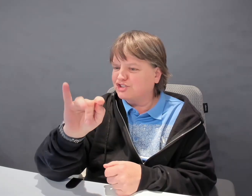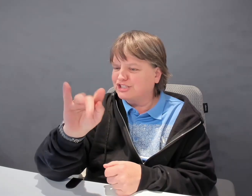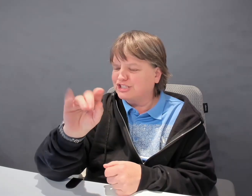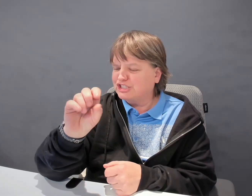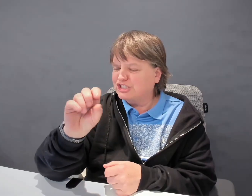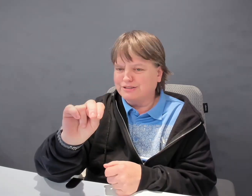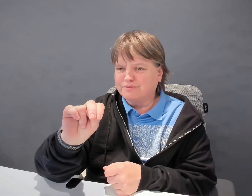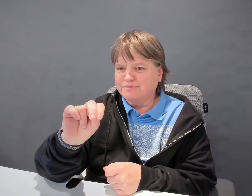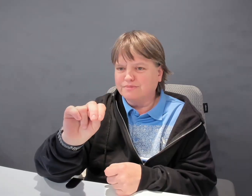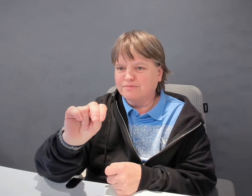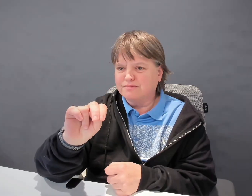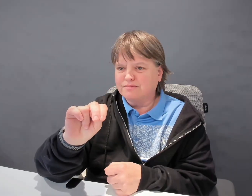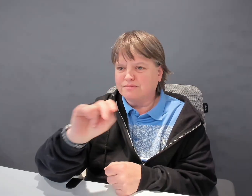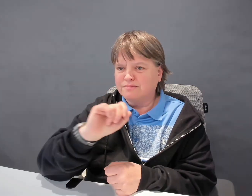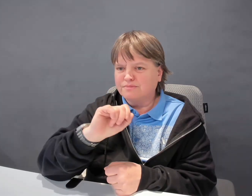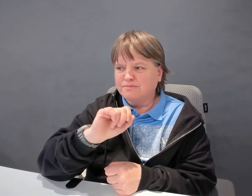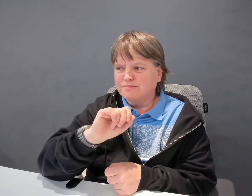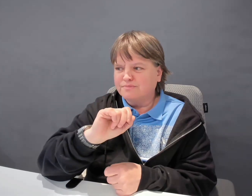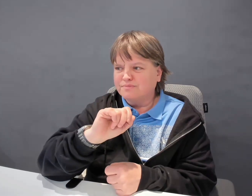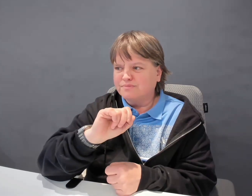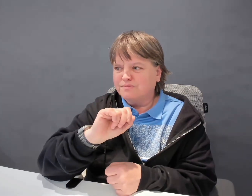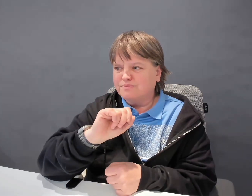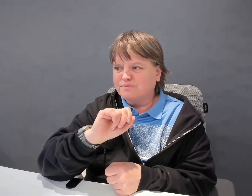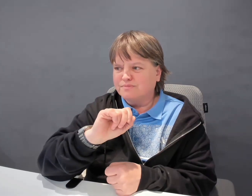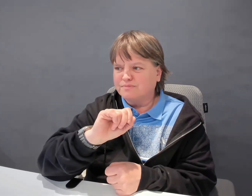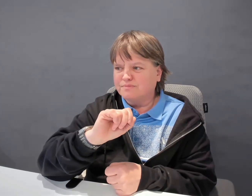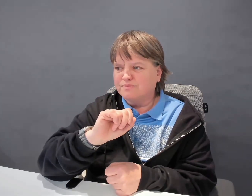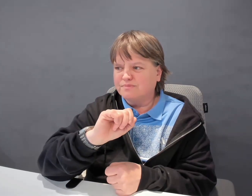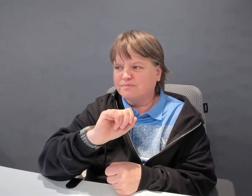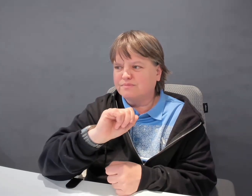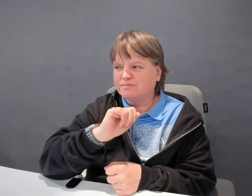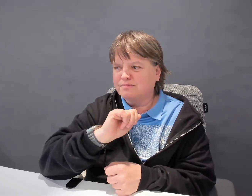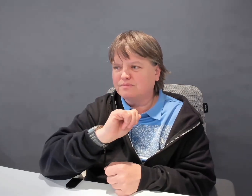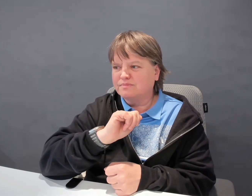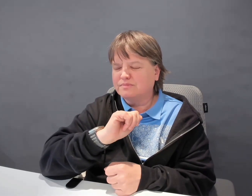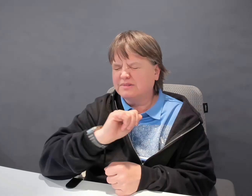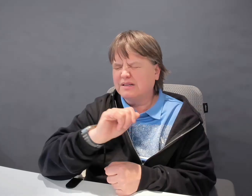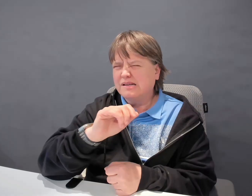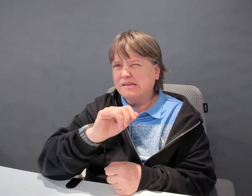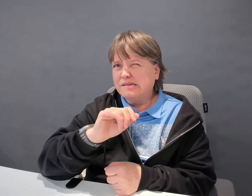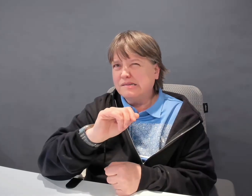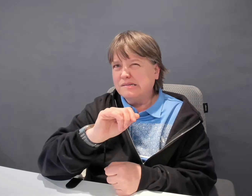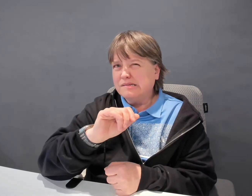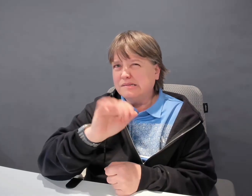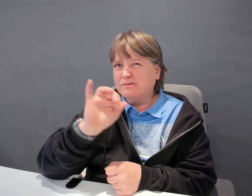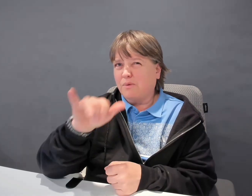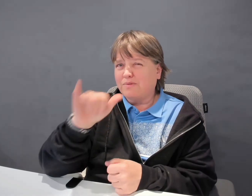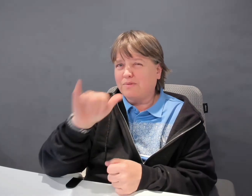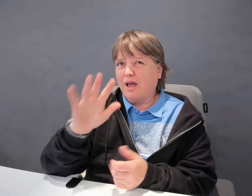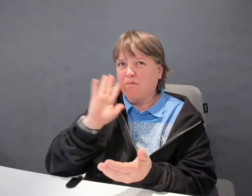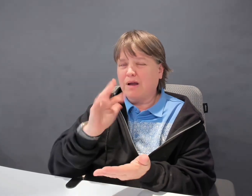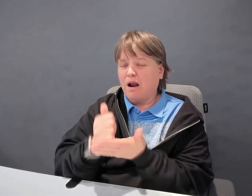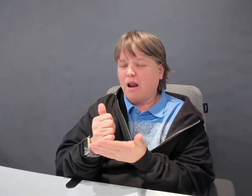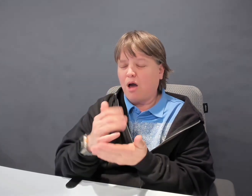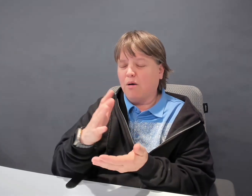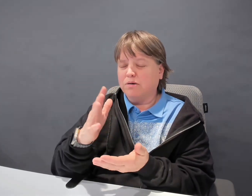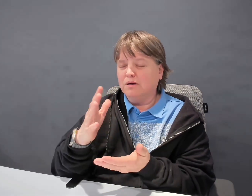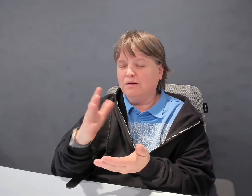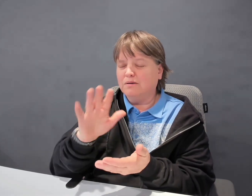Yeah, that depreciation that you're incurring because of that. Okay. So that would kind of